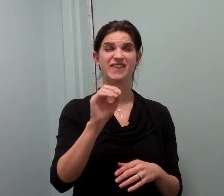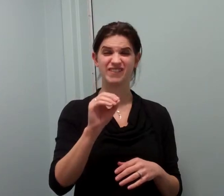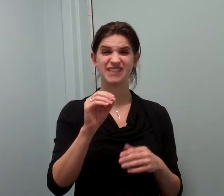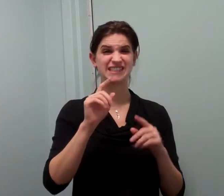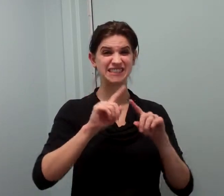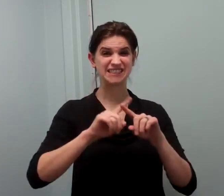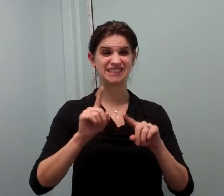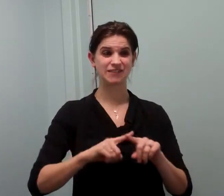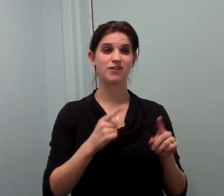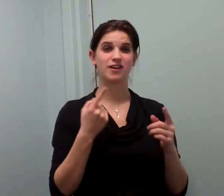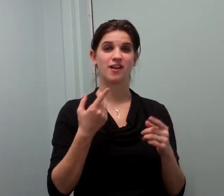a few of those too.